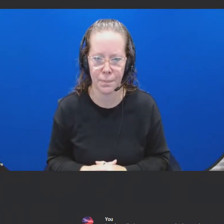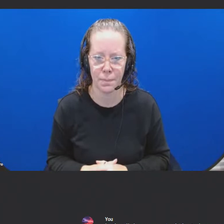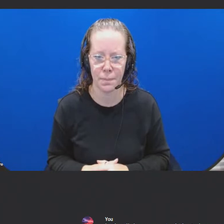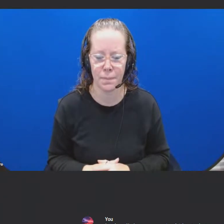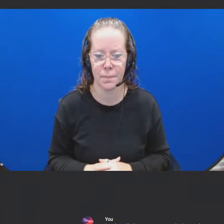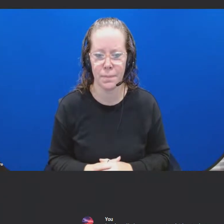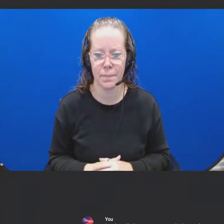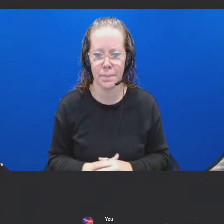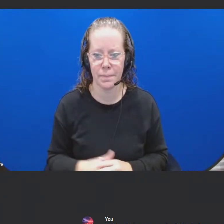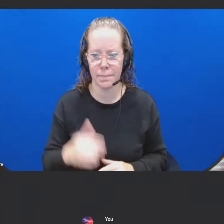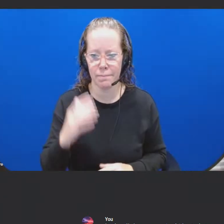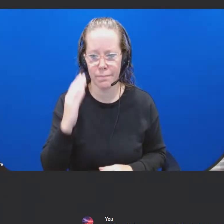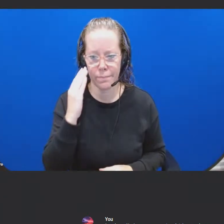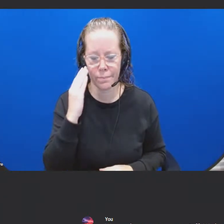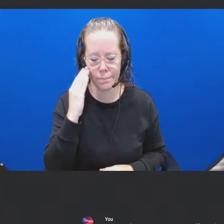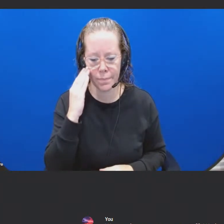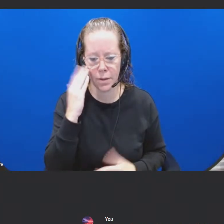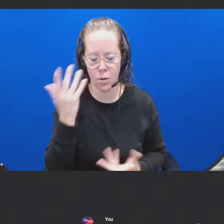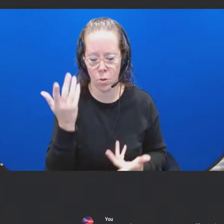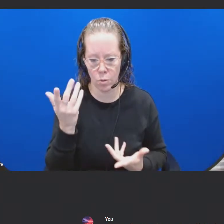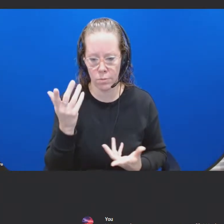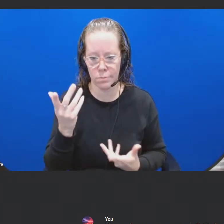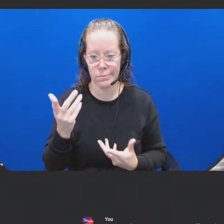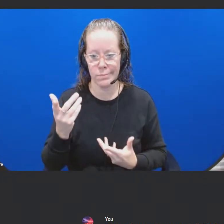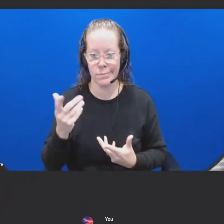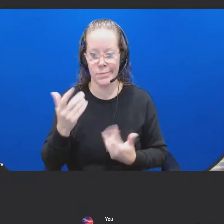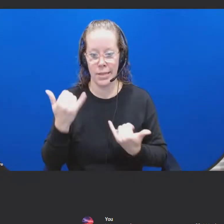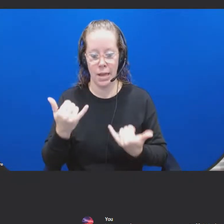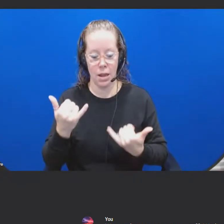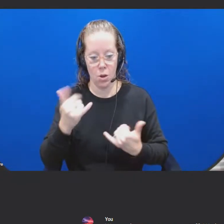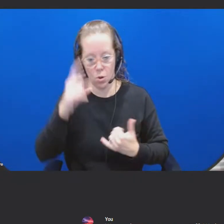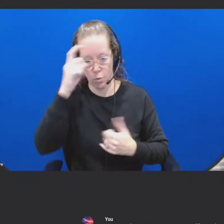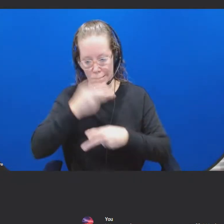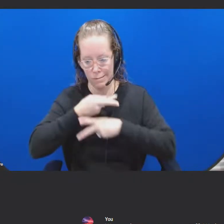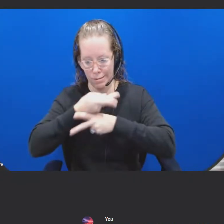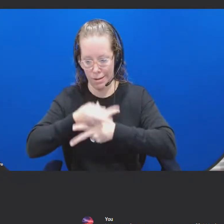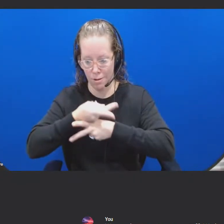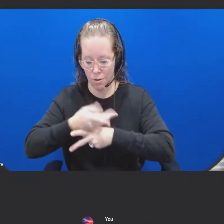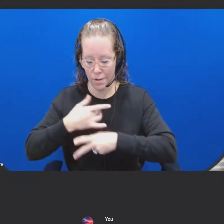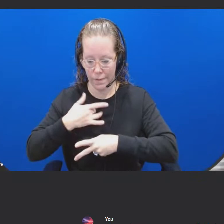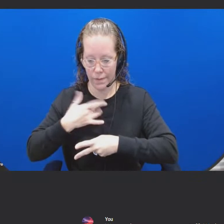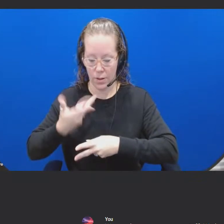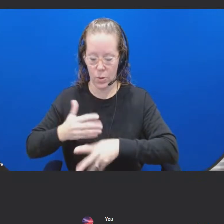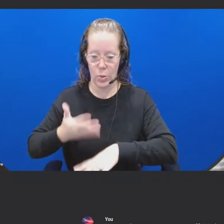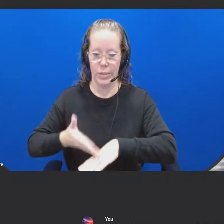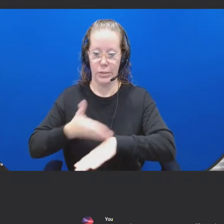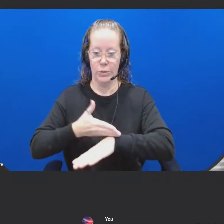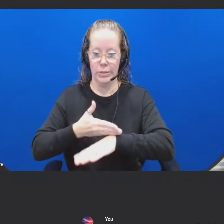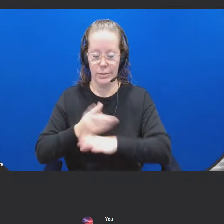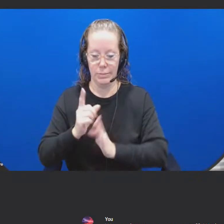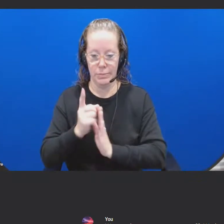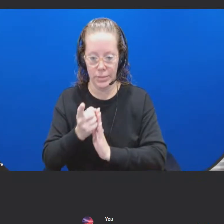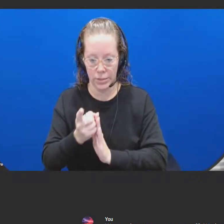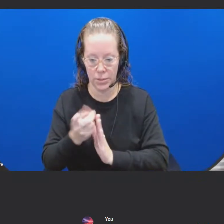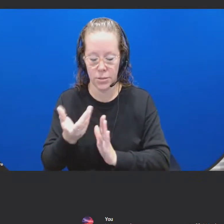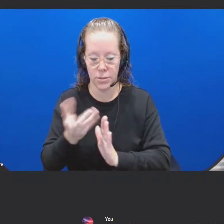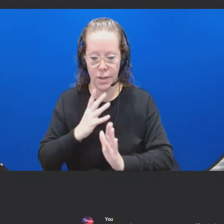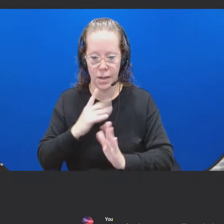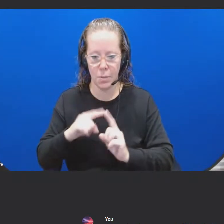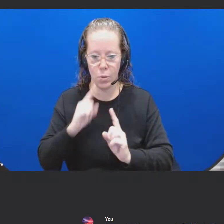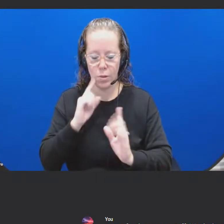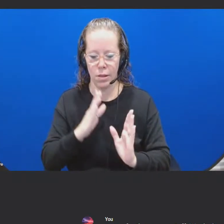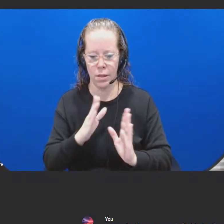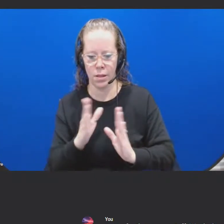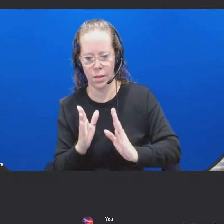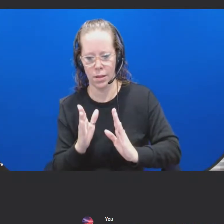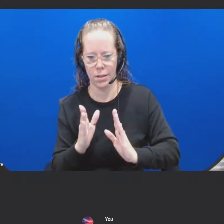were receiving care had increased. It's not going to go, it may go down a little. It won't go down past what